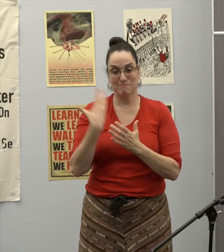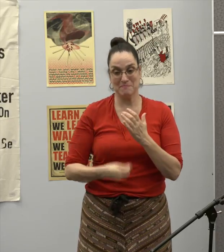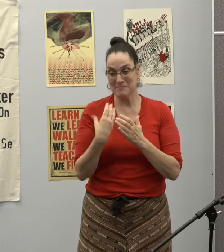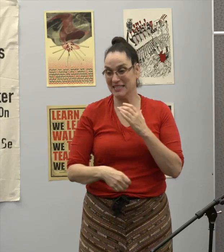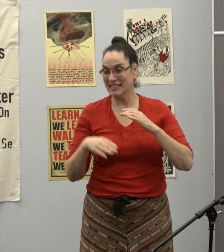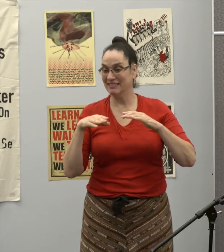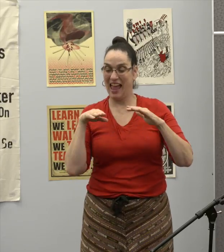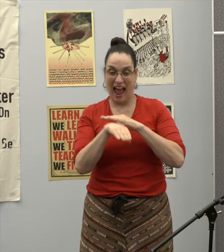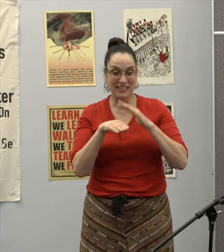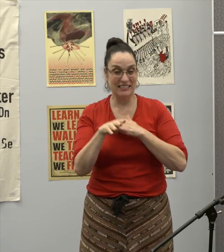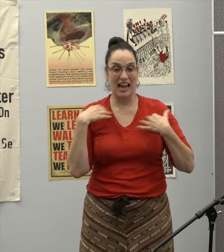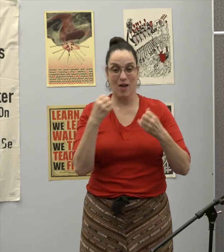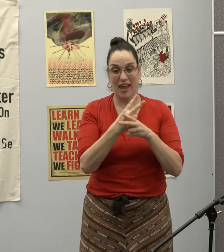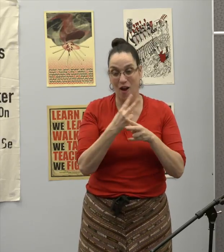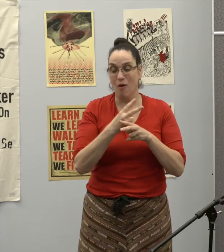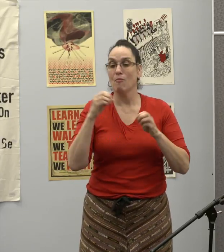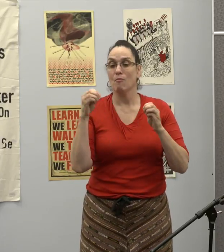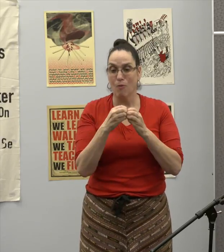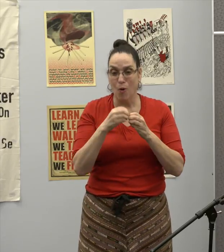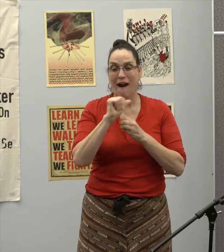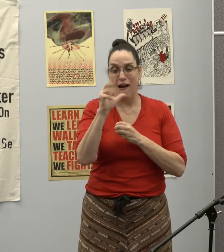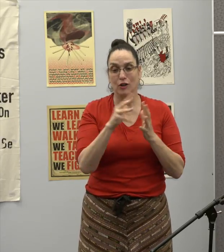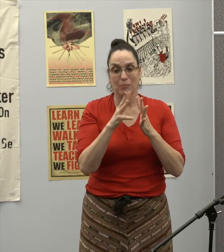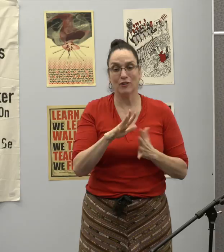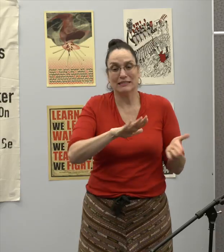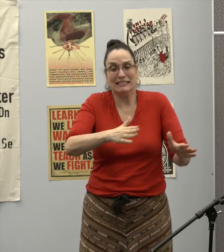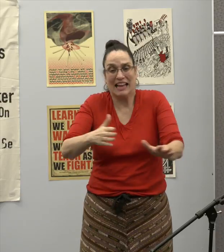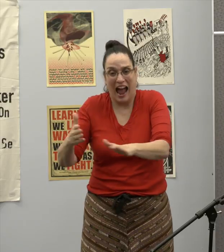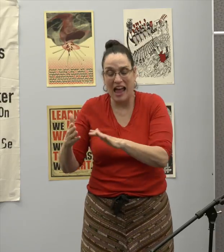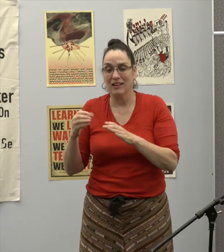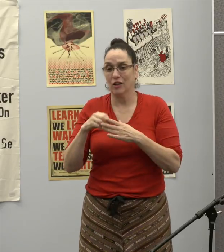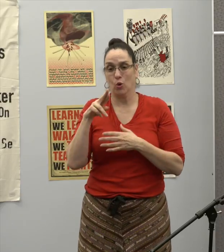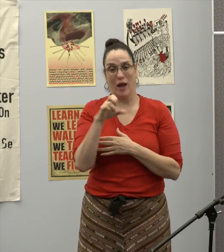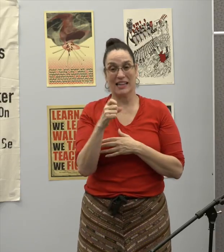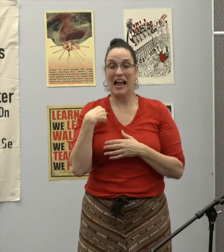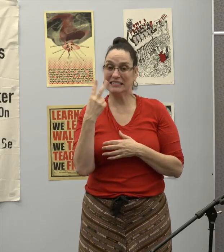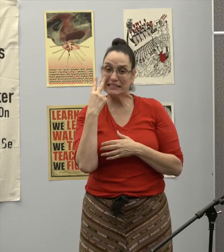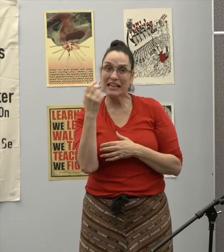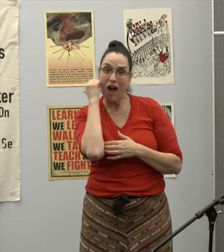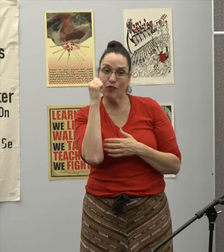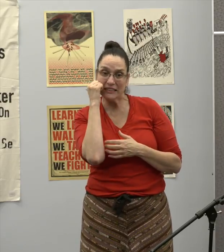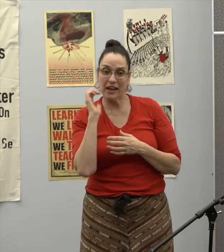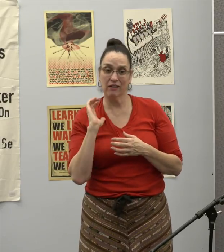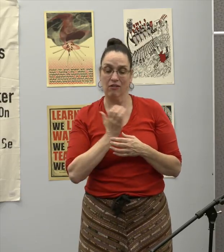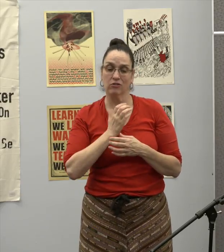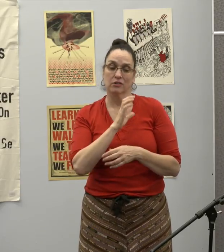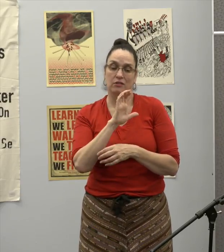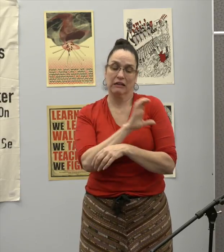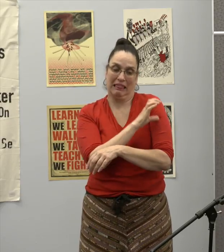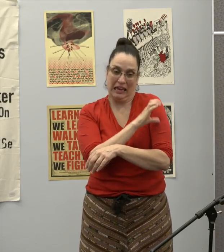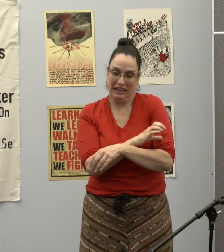higher morbidity and mortality among African Americans in the U.S. I see that every day in my clinic. There's a higher mortality among the poor,